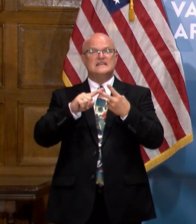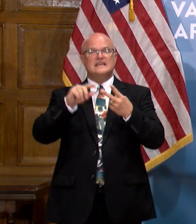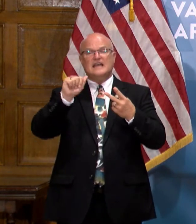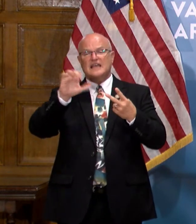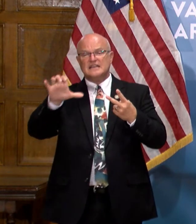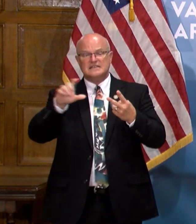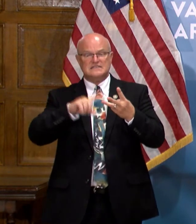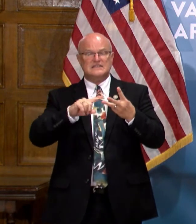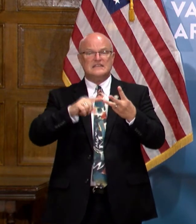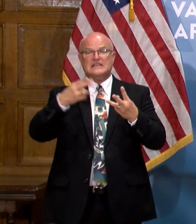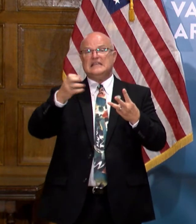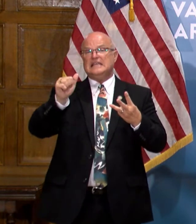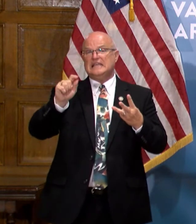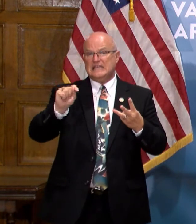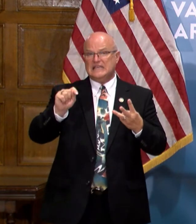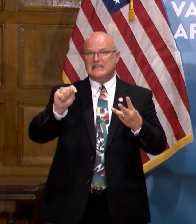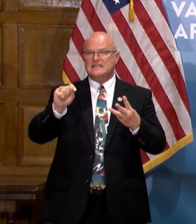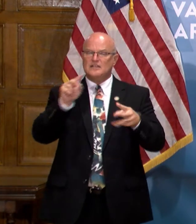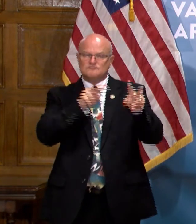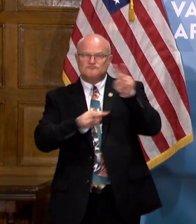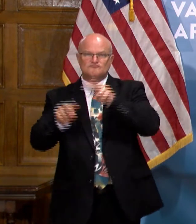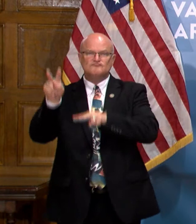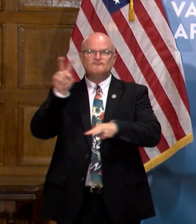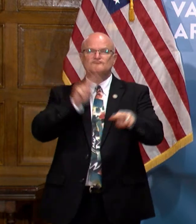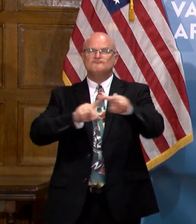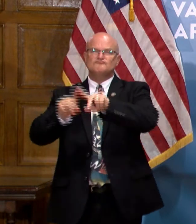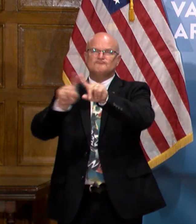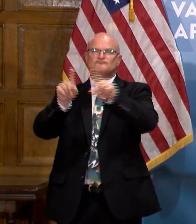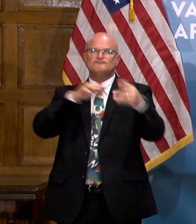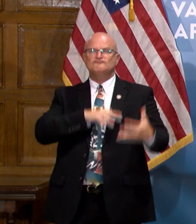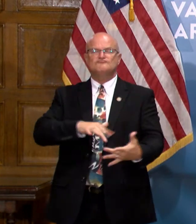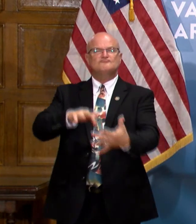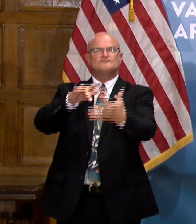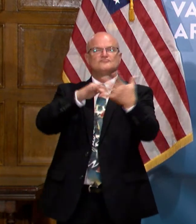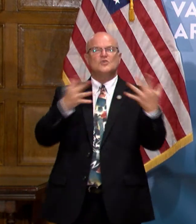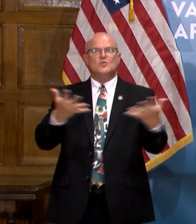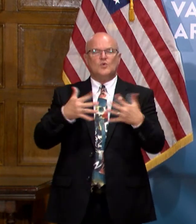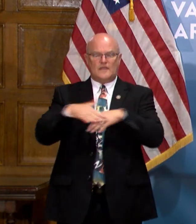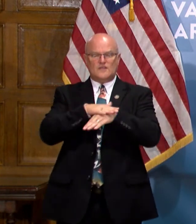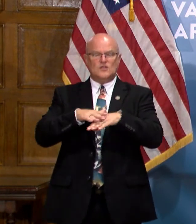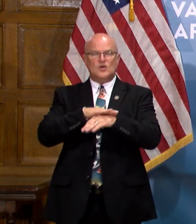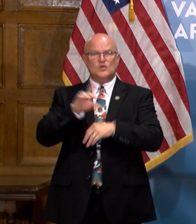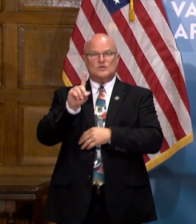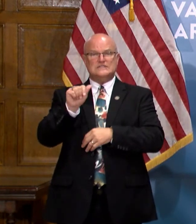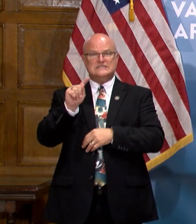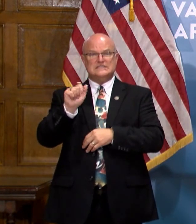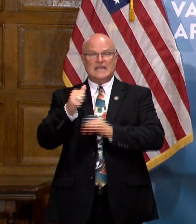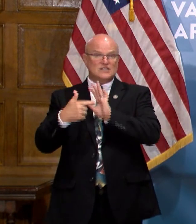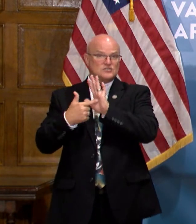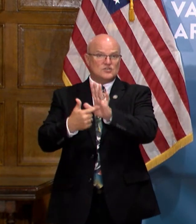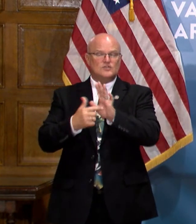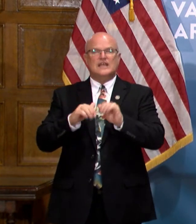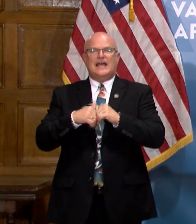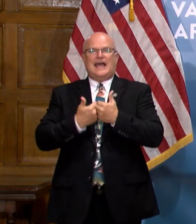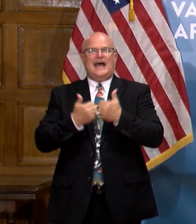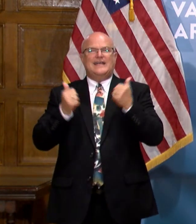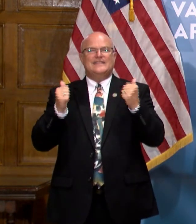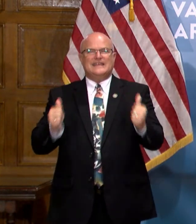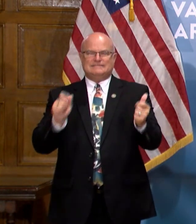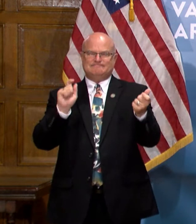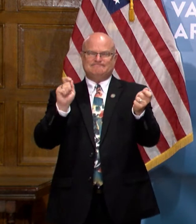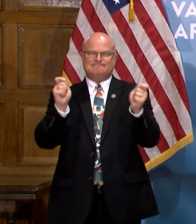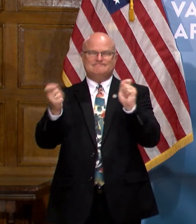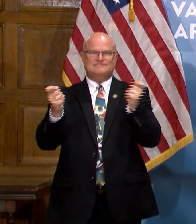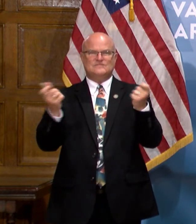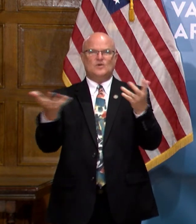systems. They are looking at other ways as they determine what the local data show them, how they can